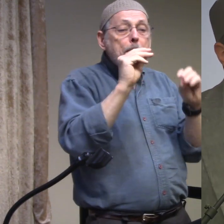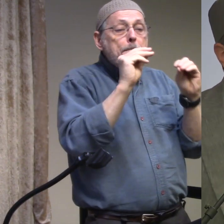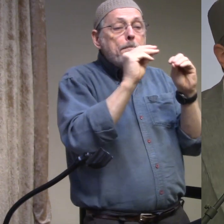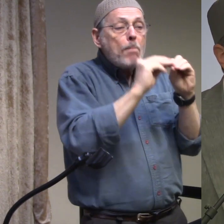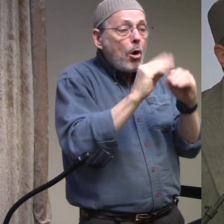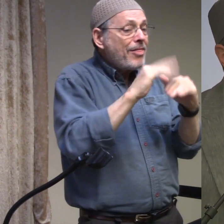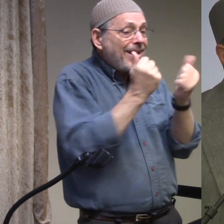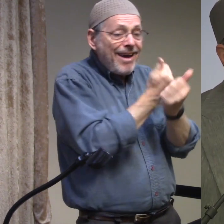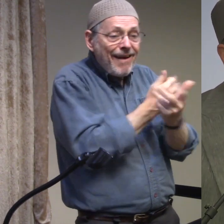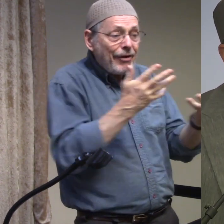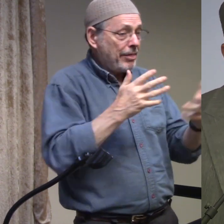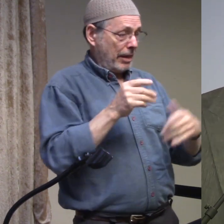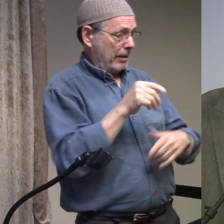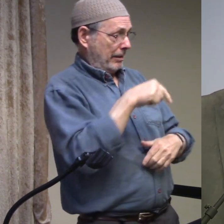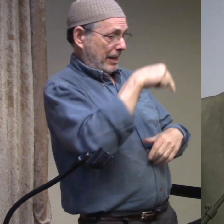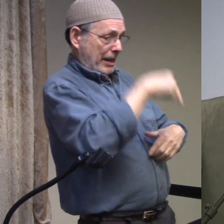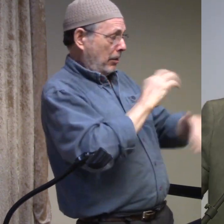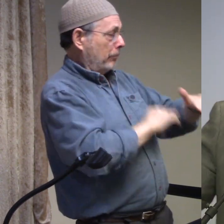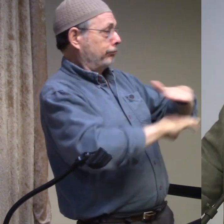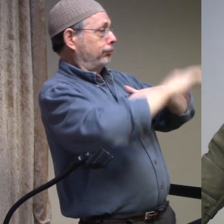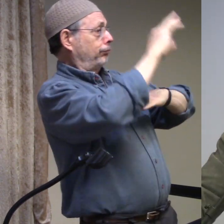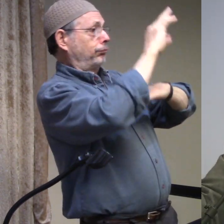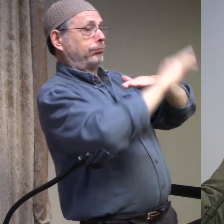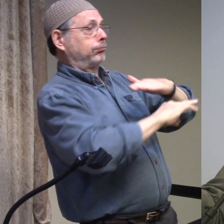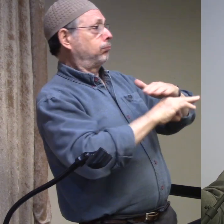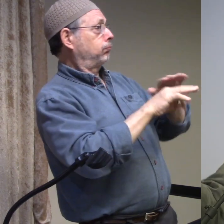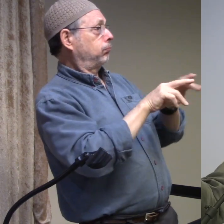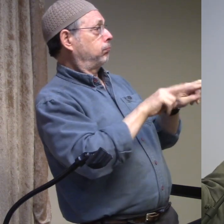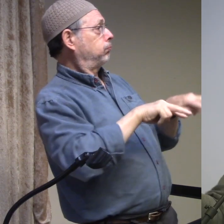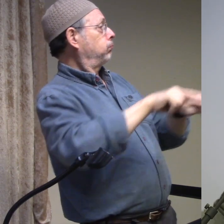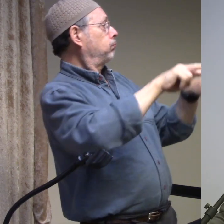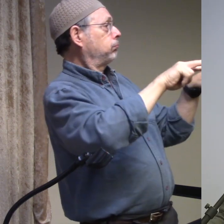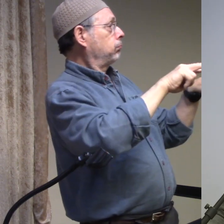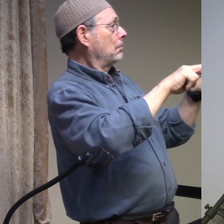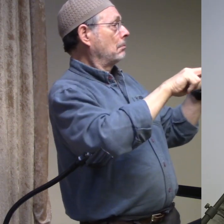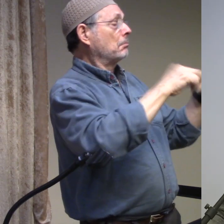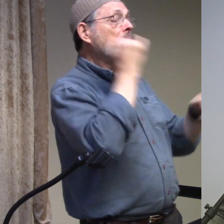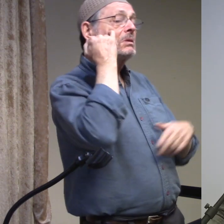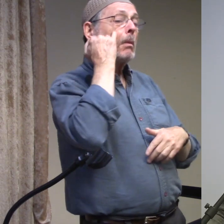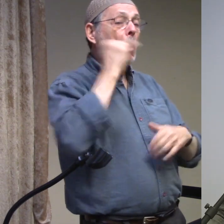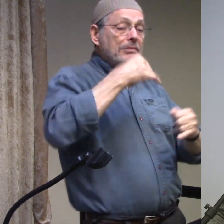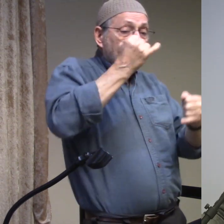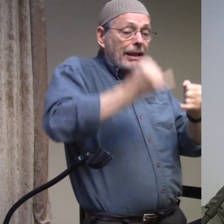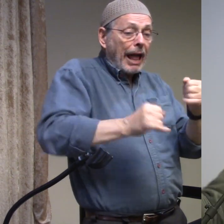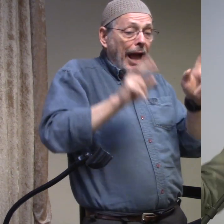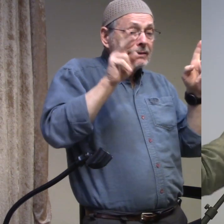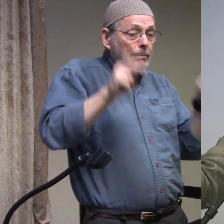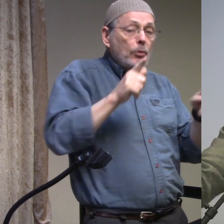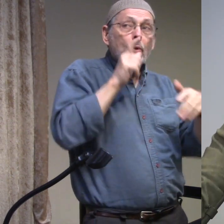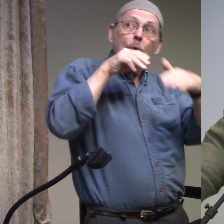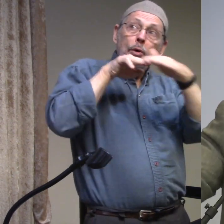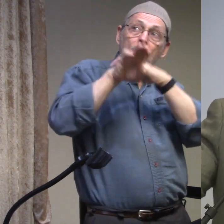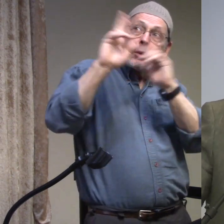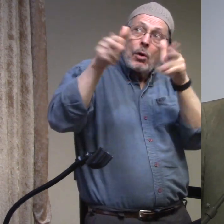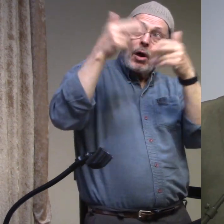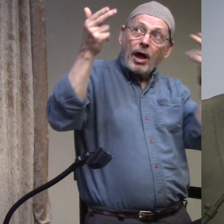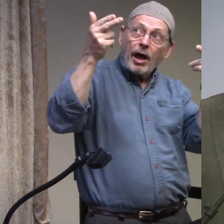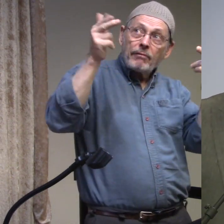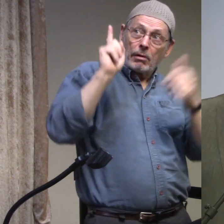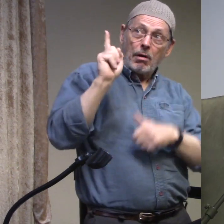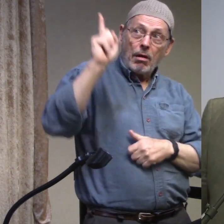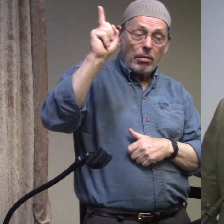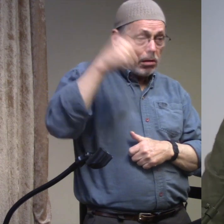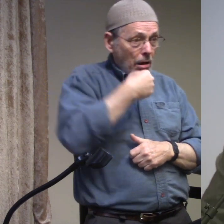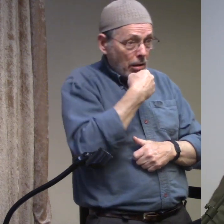upon. Where the last person to enter heaven, God tells him, Allah tells